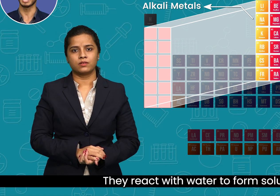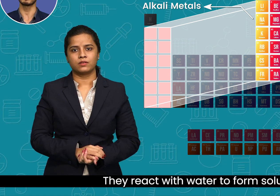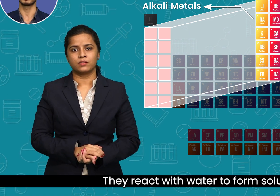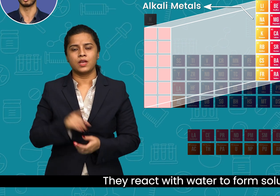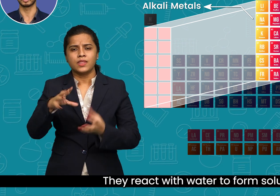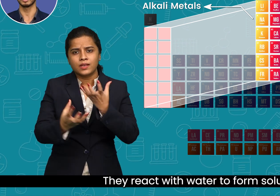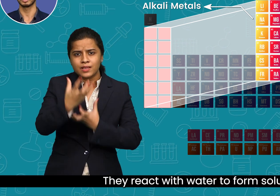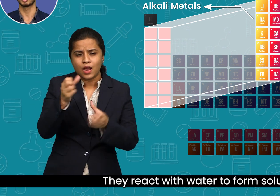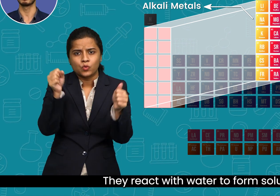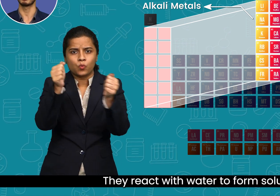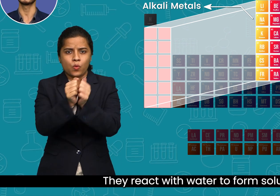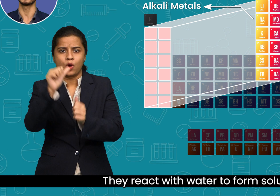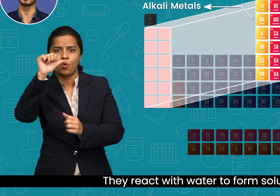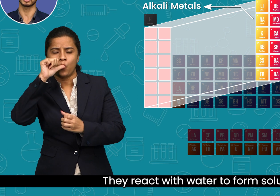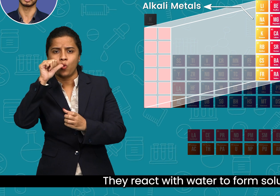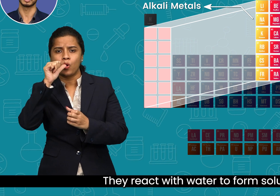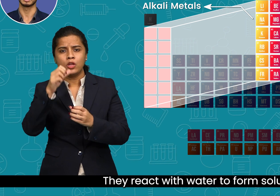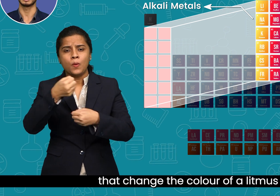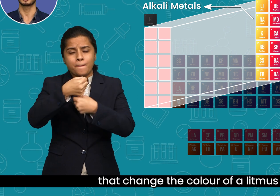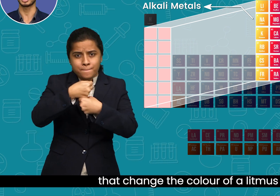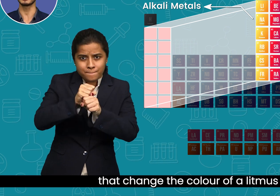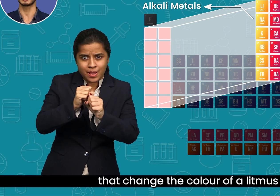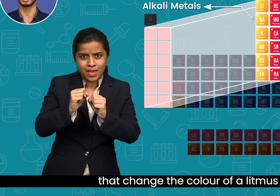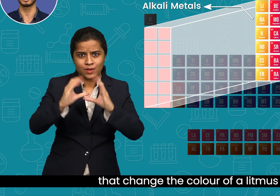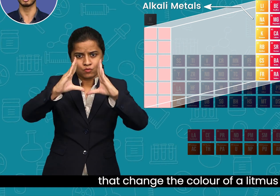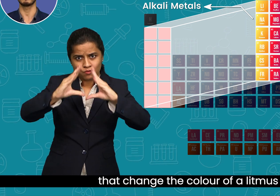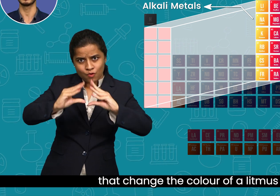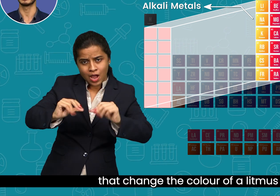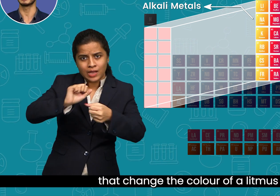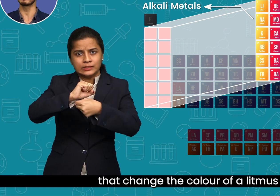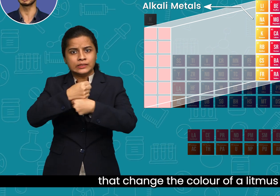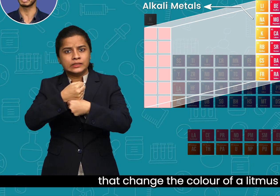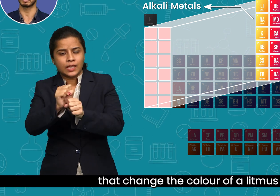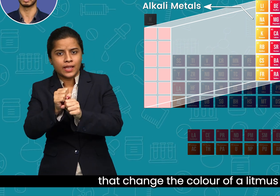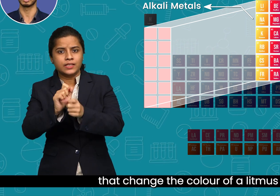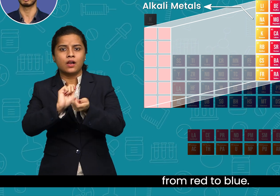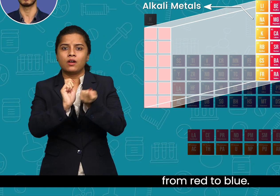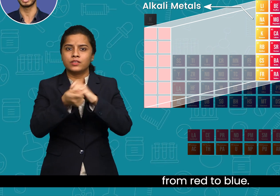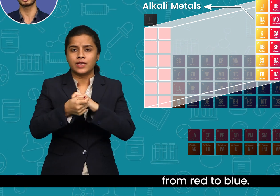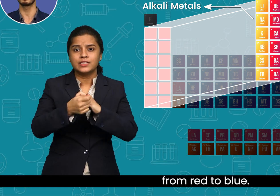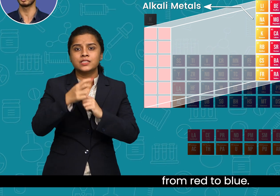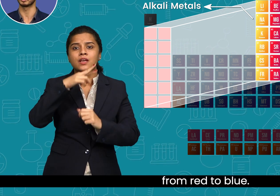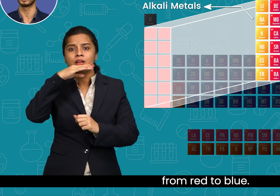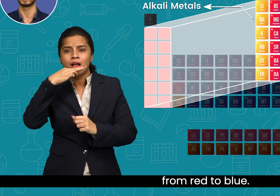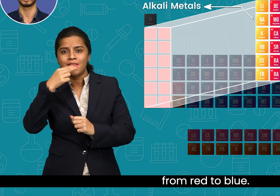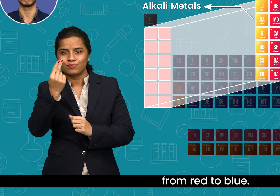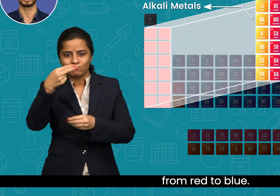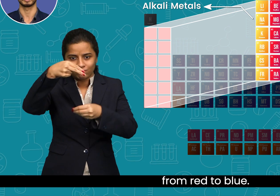They react with water to form solution that change the color of a litmus paper from red to